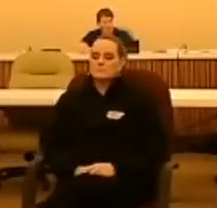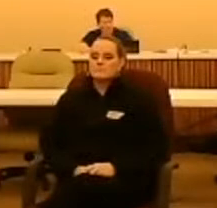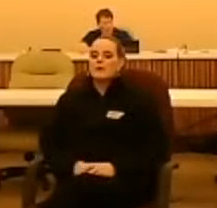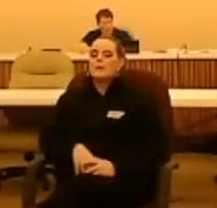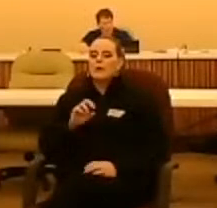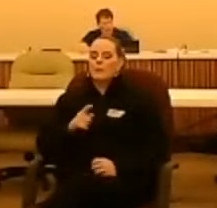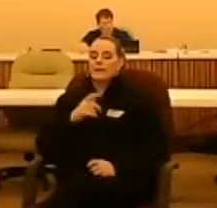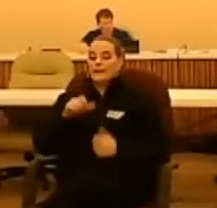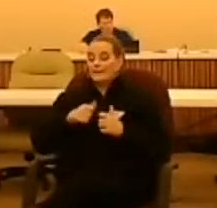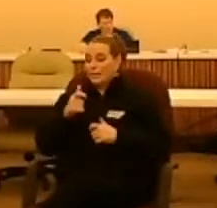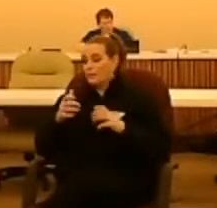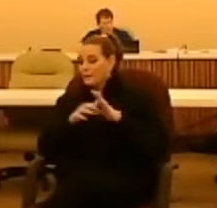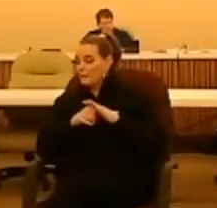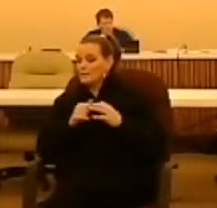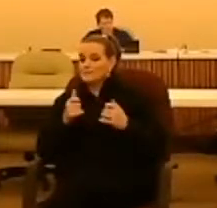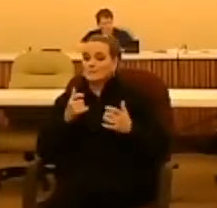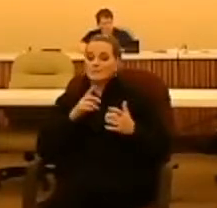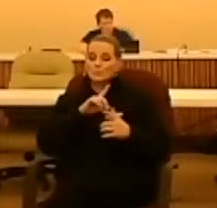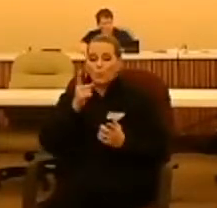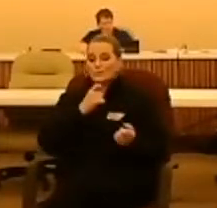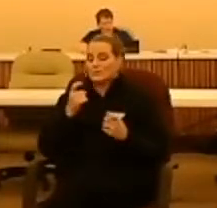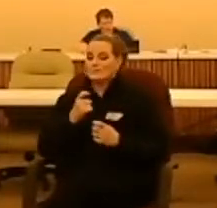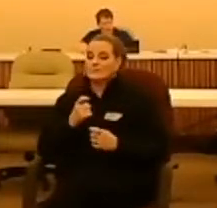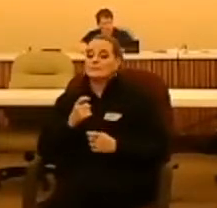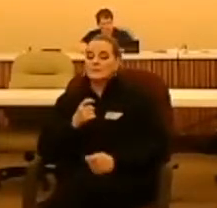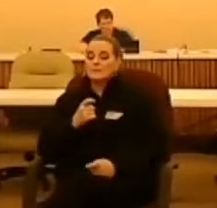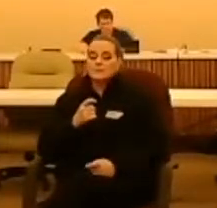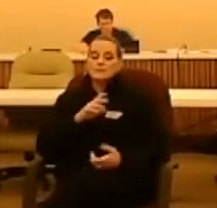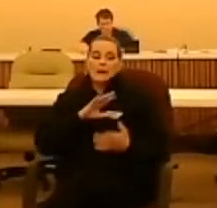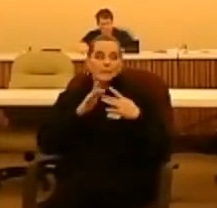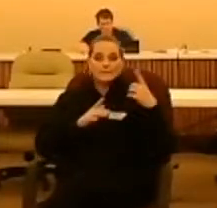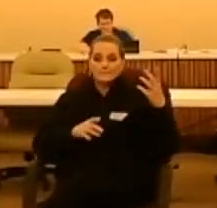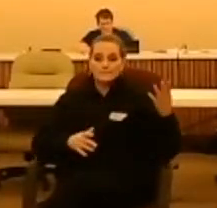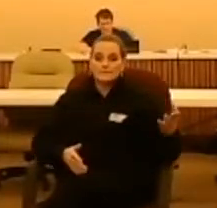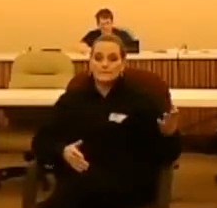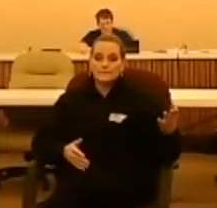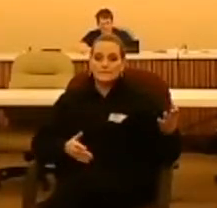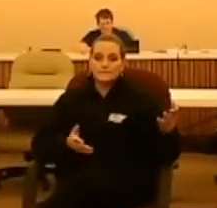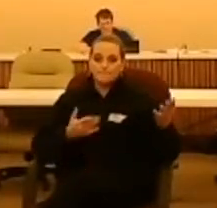okay, any other comments, any other questions, including online?